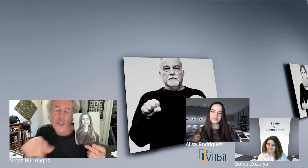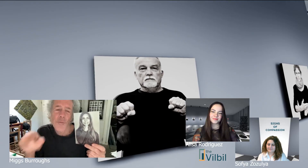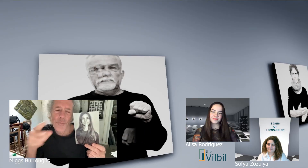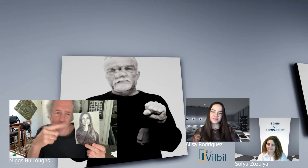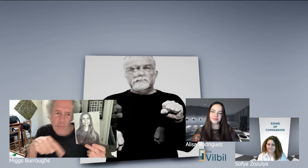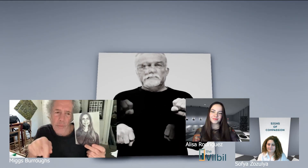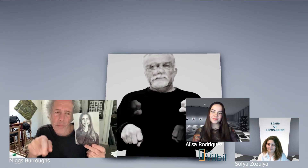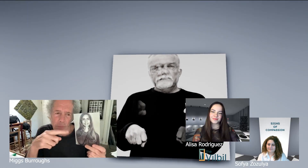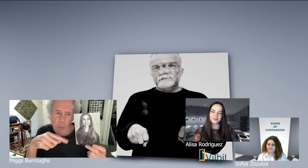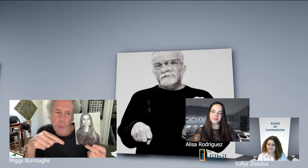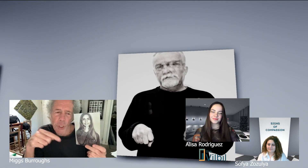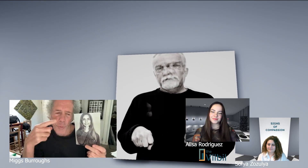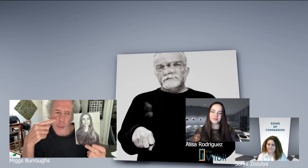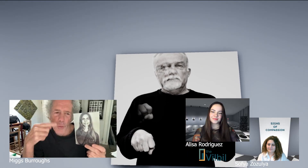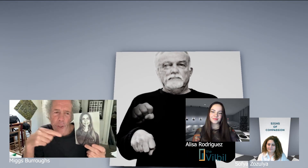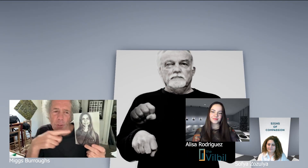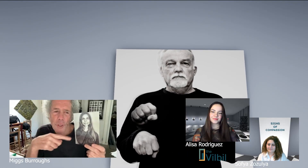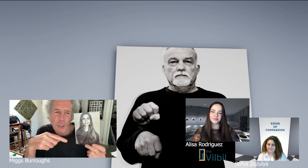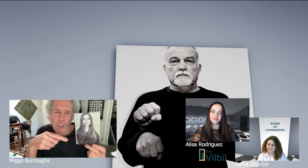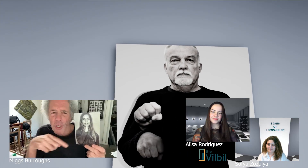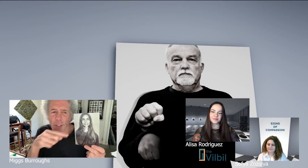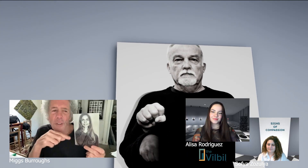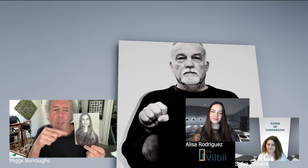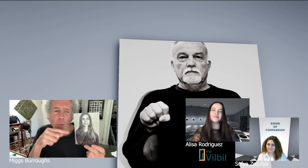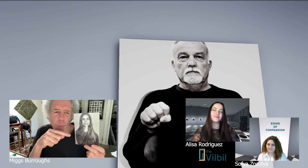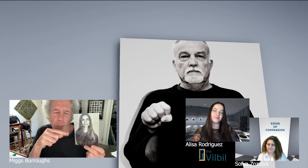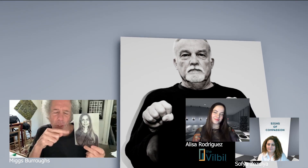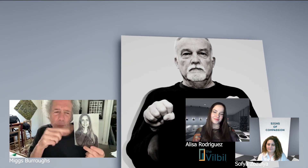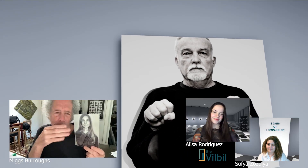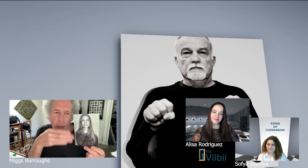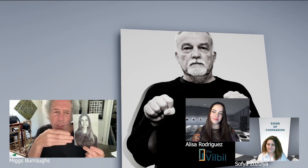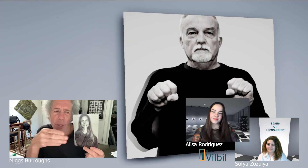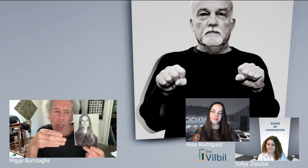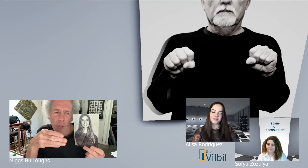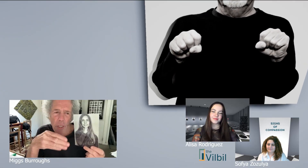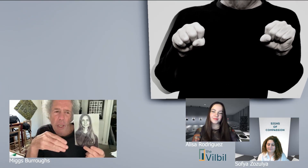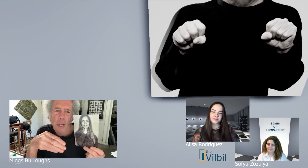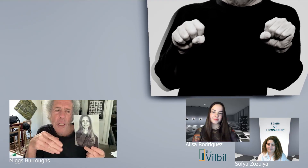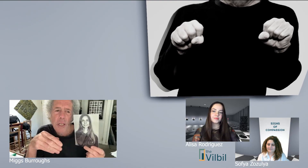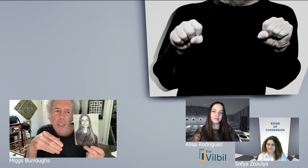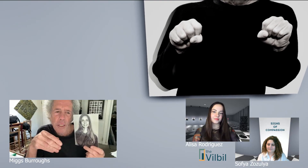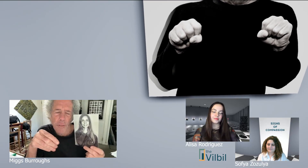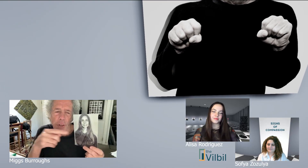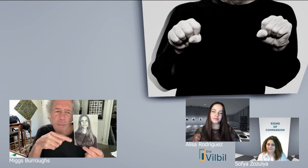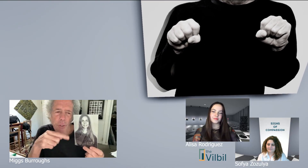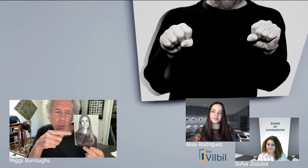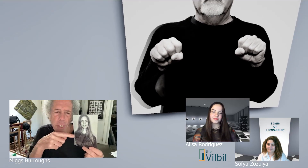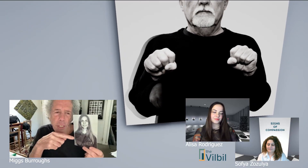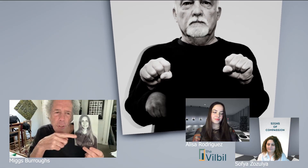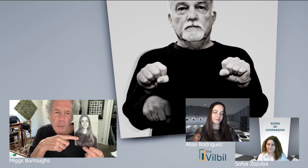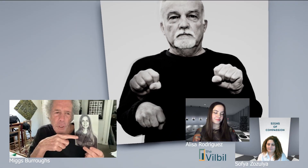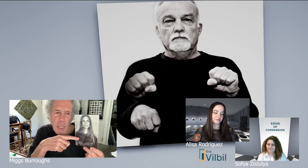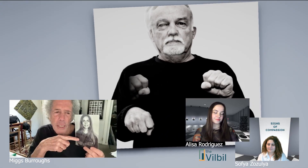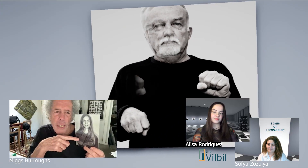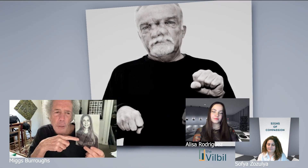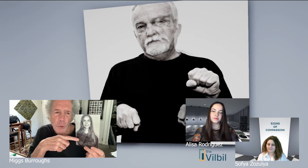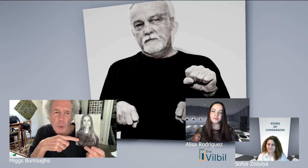this, maybe going back to your original question, there's another little piece of the process. The very first thing I tried with sign language was